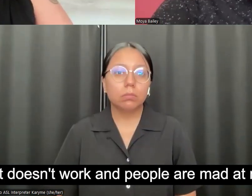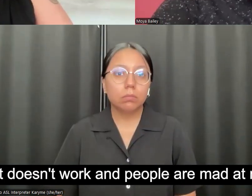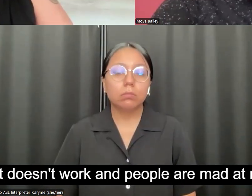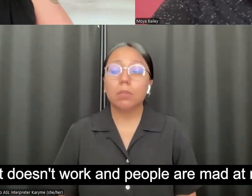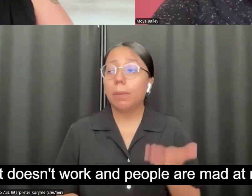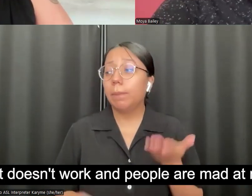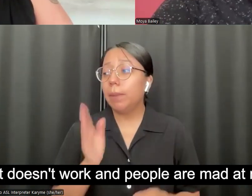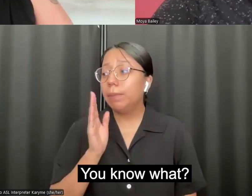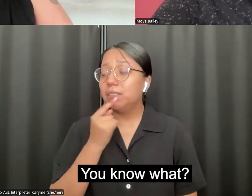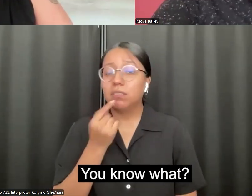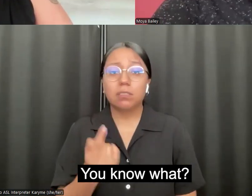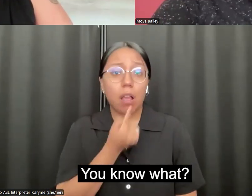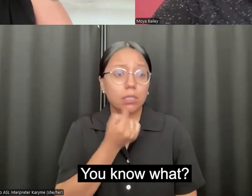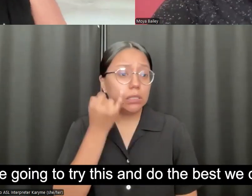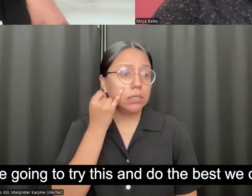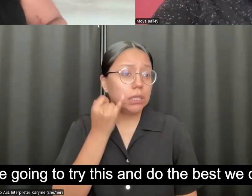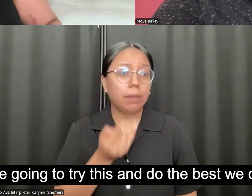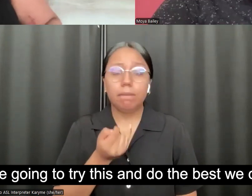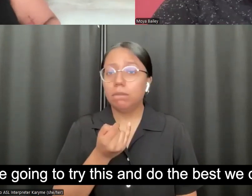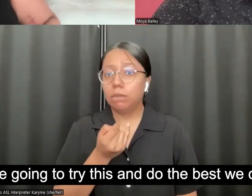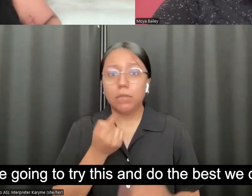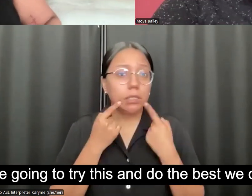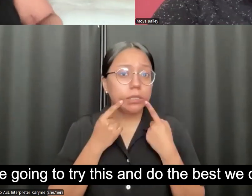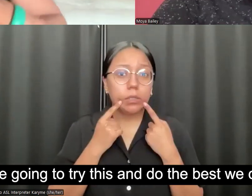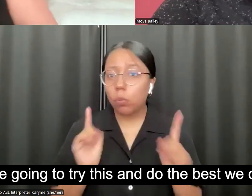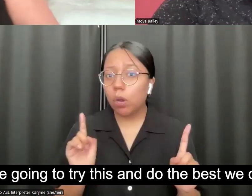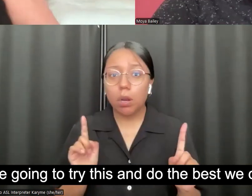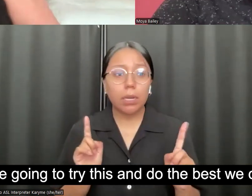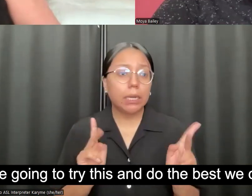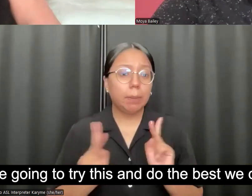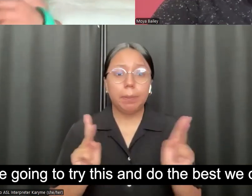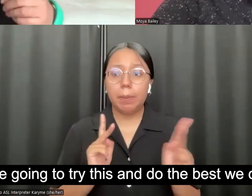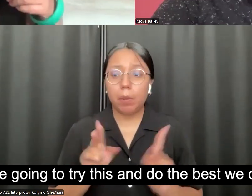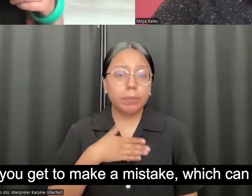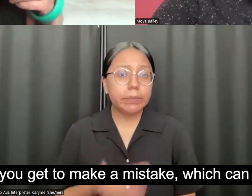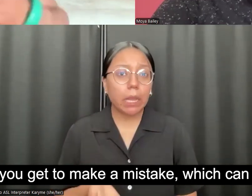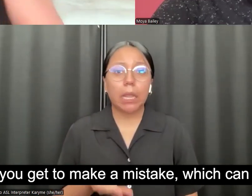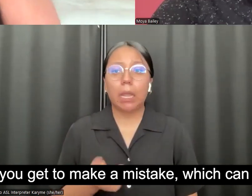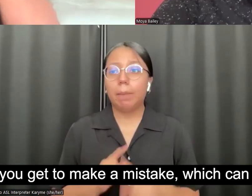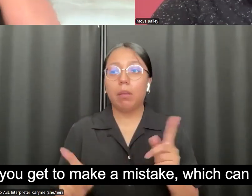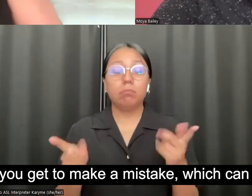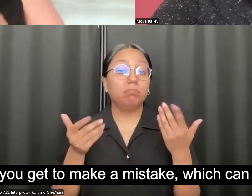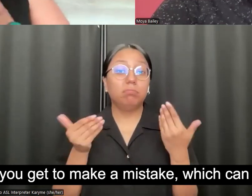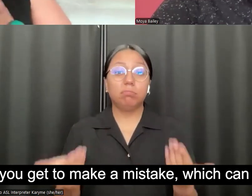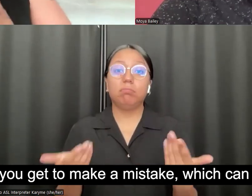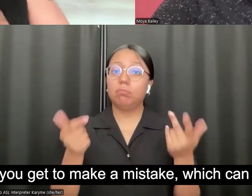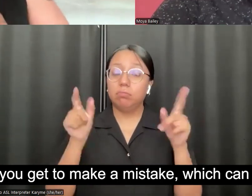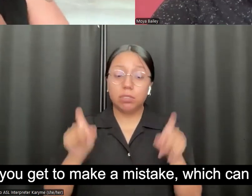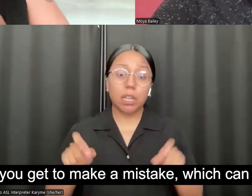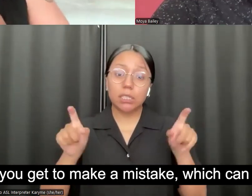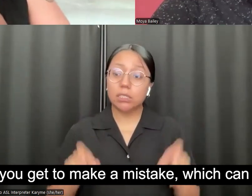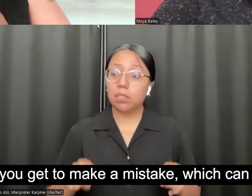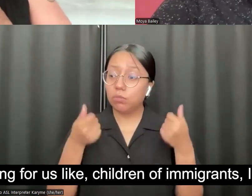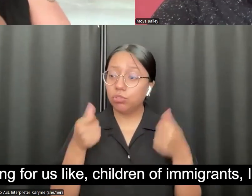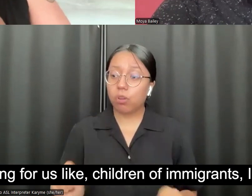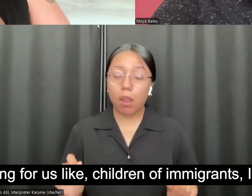it doesn't work and people are mad at me. But you know what? We're going to try this and we'll do the best we can. And like, you get to make a mistake, which can also be